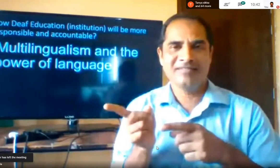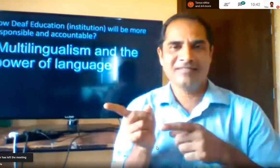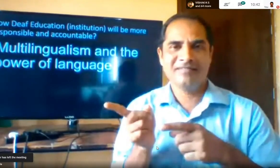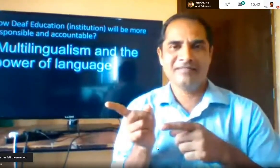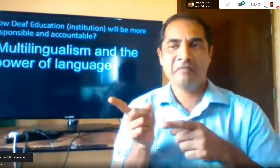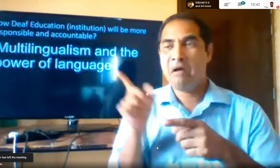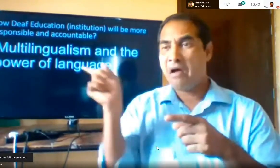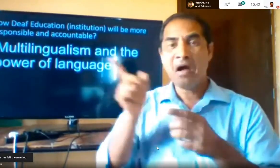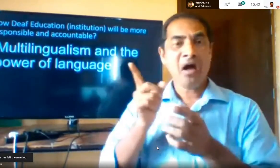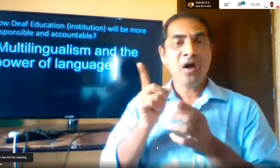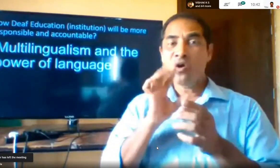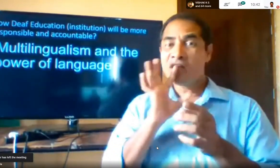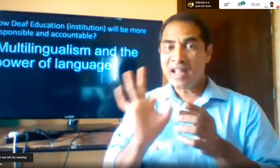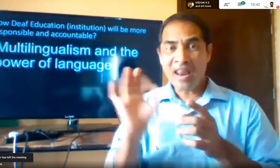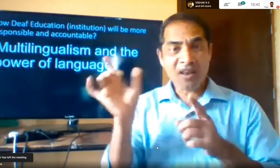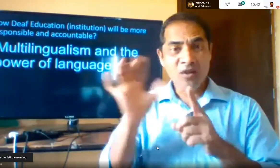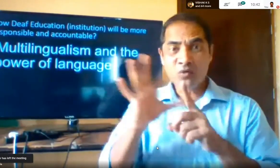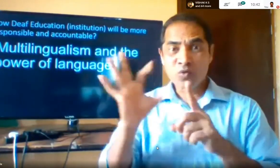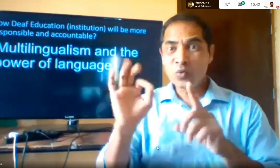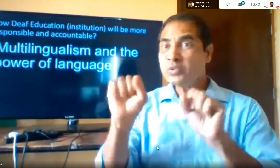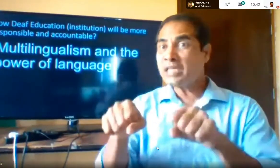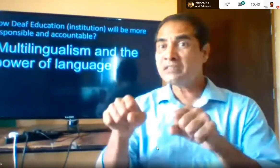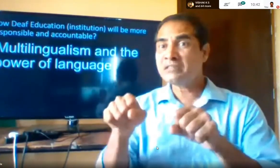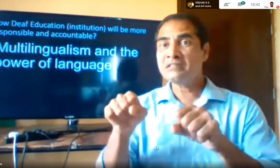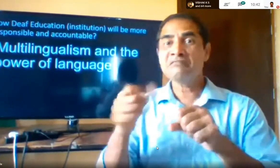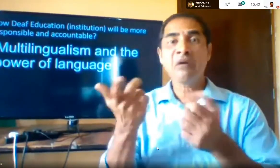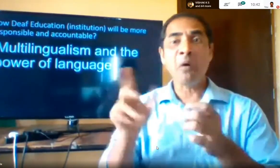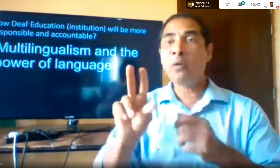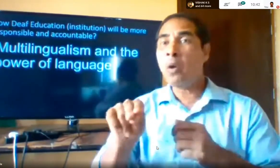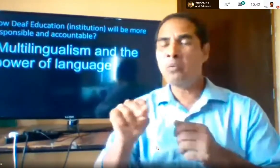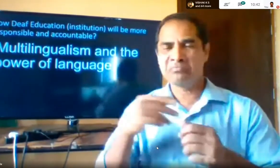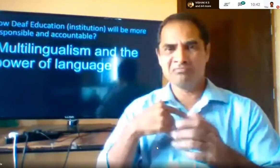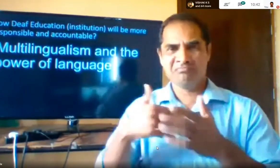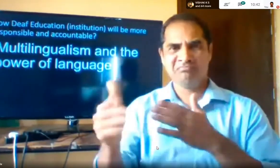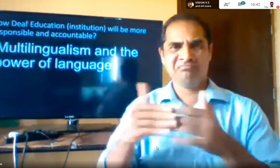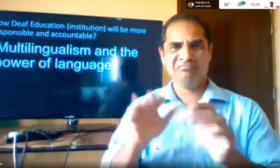Once we explain this to everyone, they will understand.